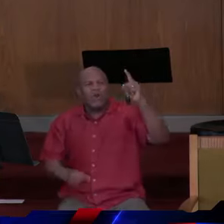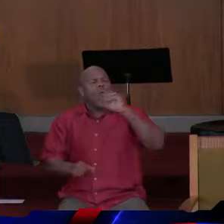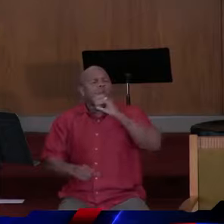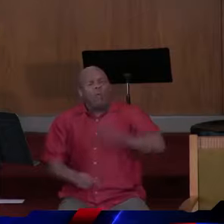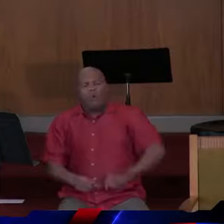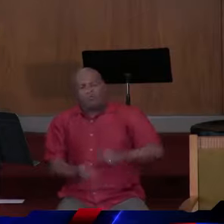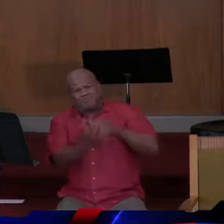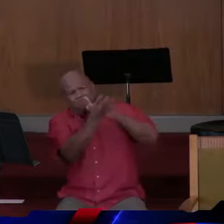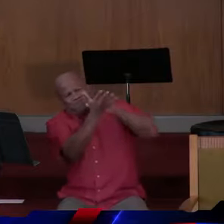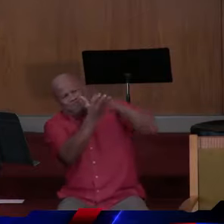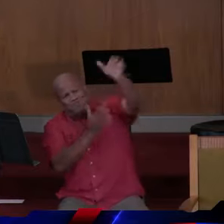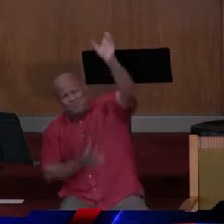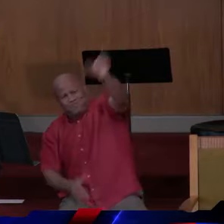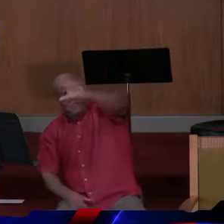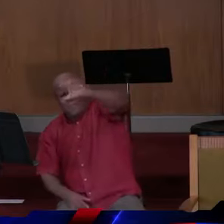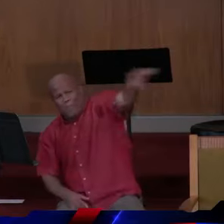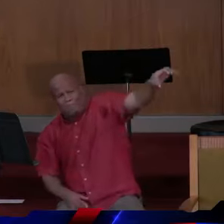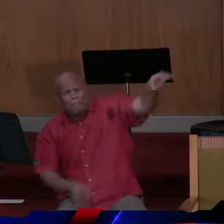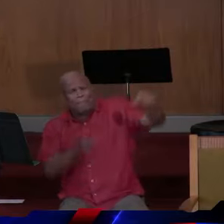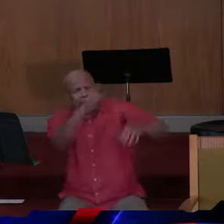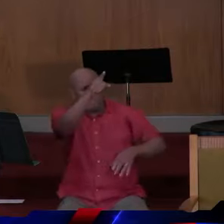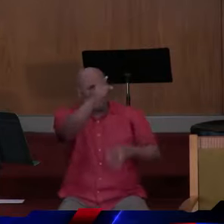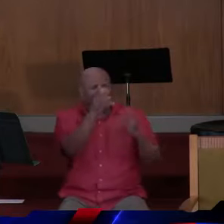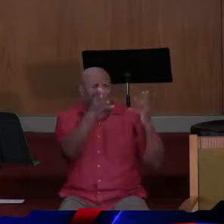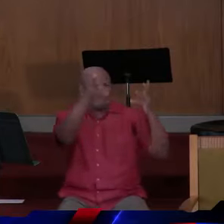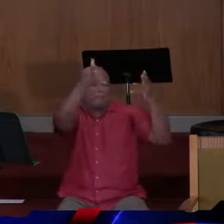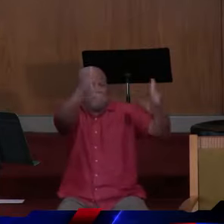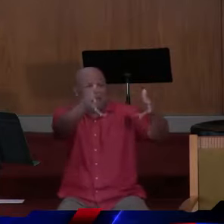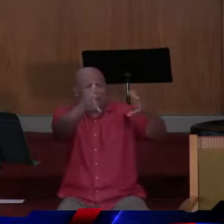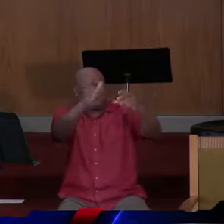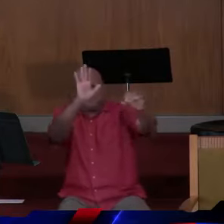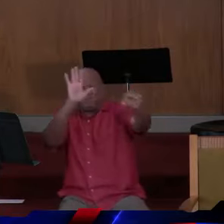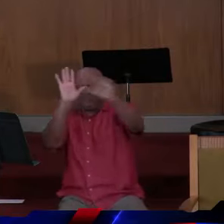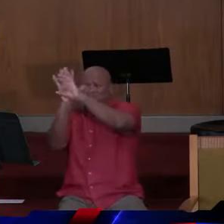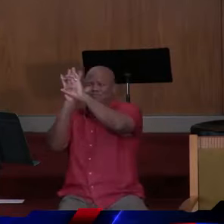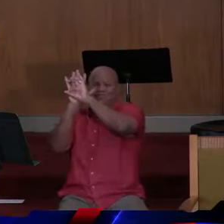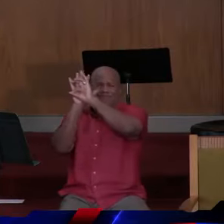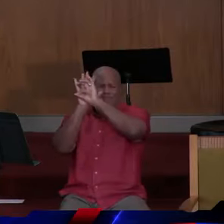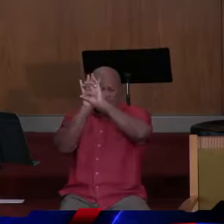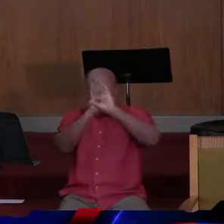to him I owe. Sin had left a crimson stain, and he washed me.